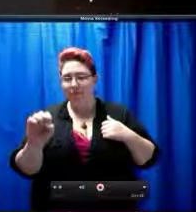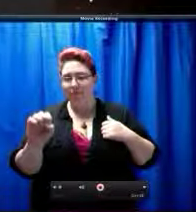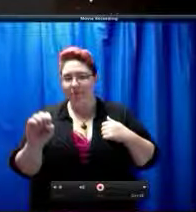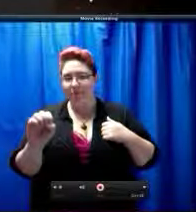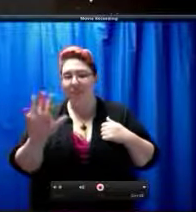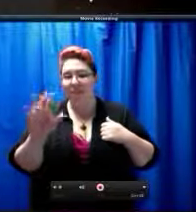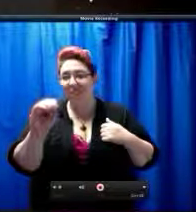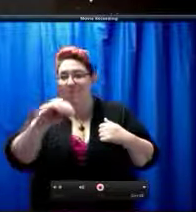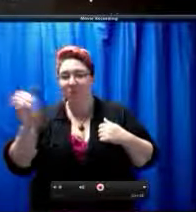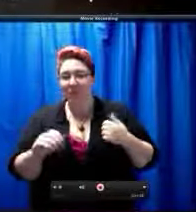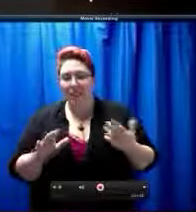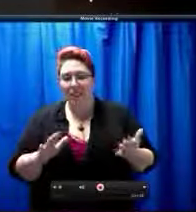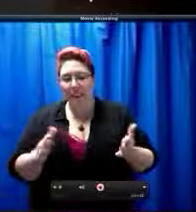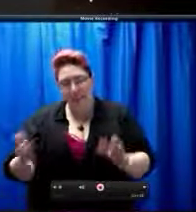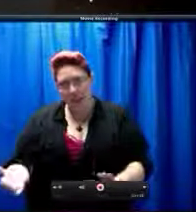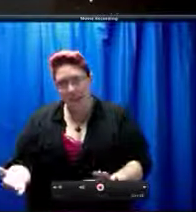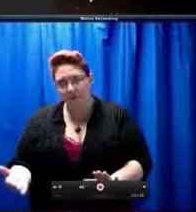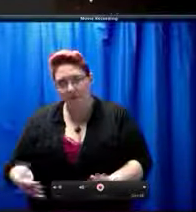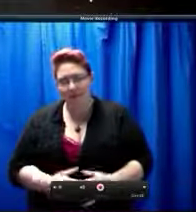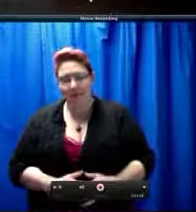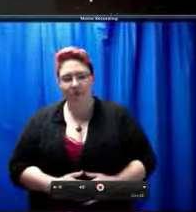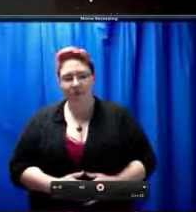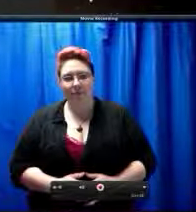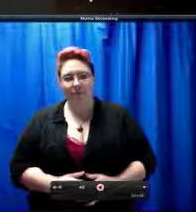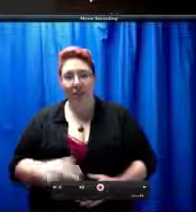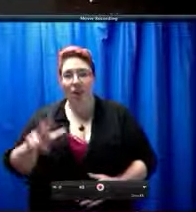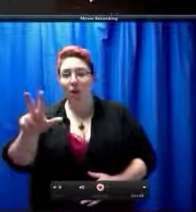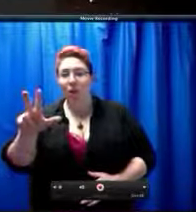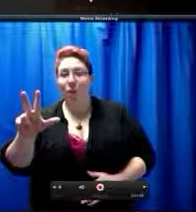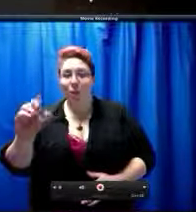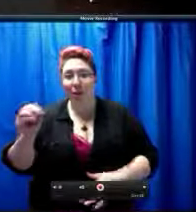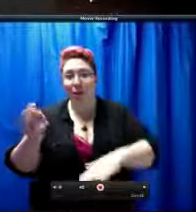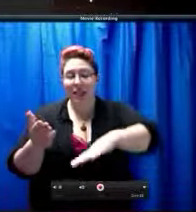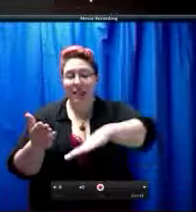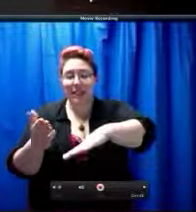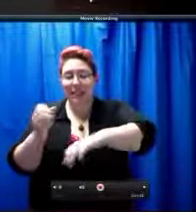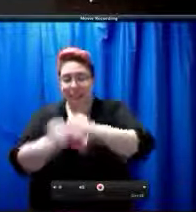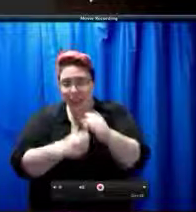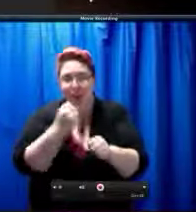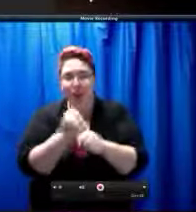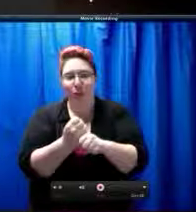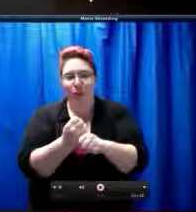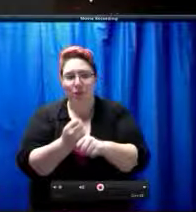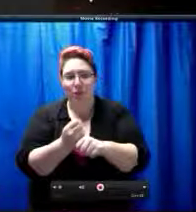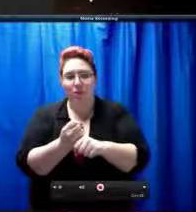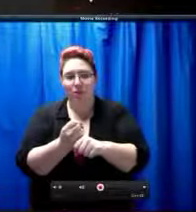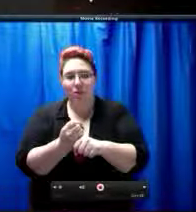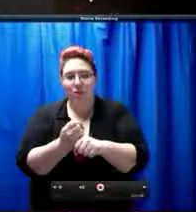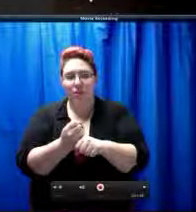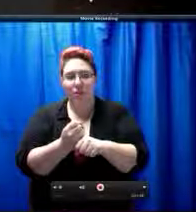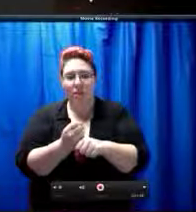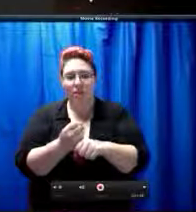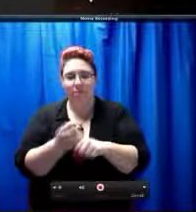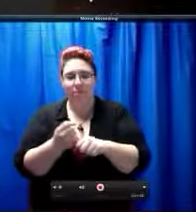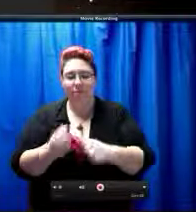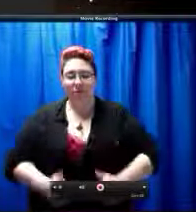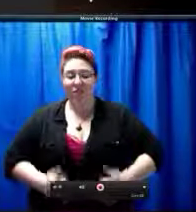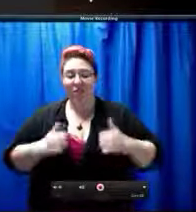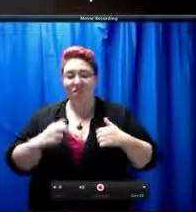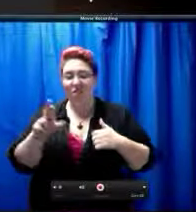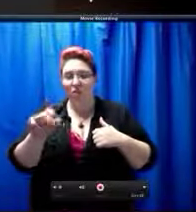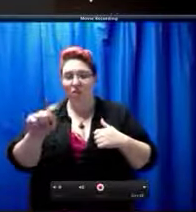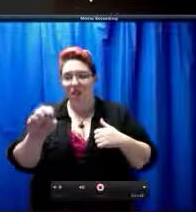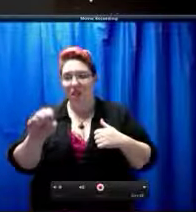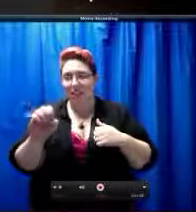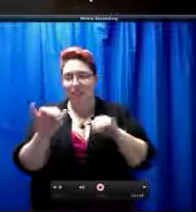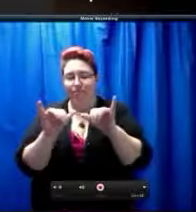in 30 years, while all the rest have. You have to ask yourself why. I know I have. And that's because